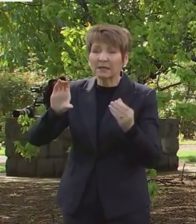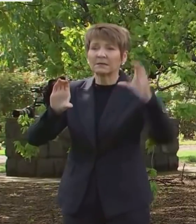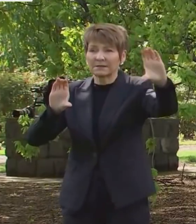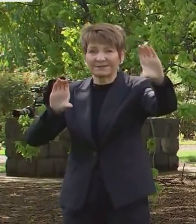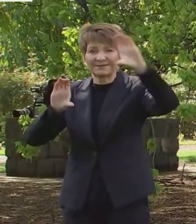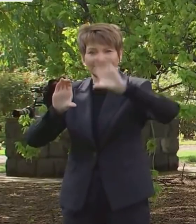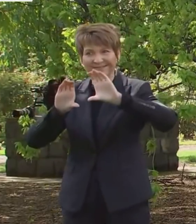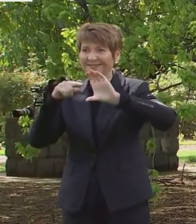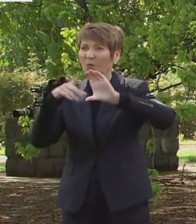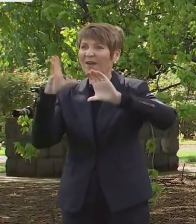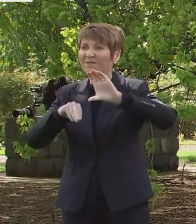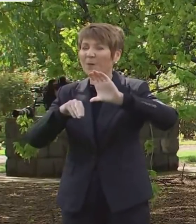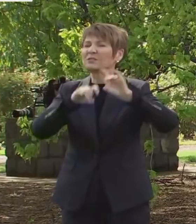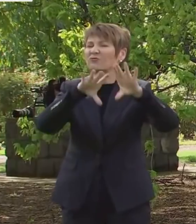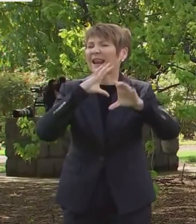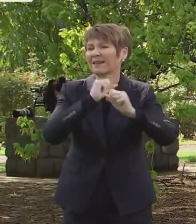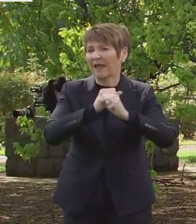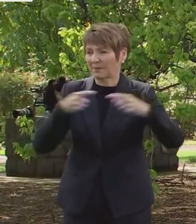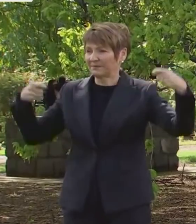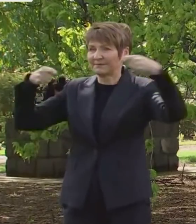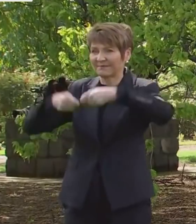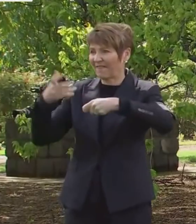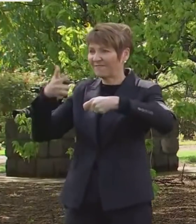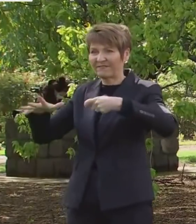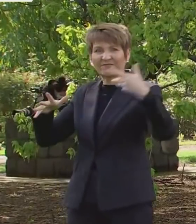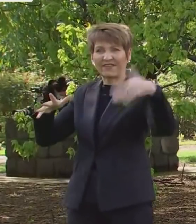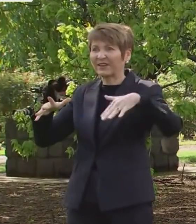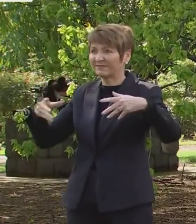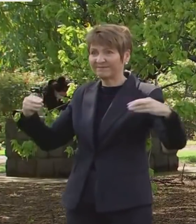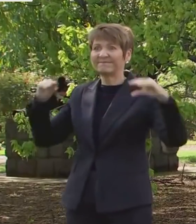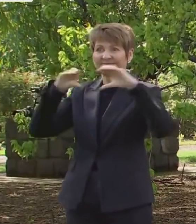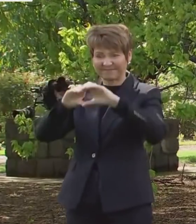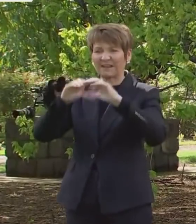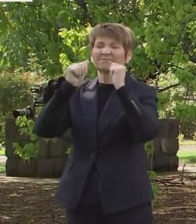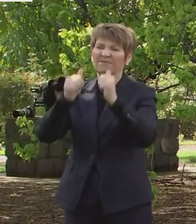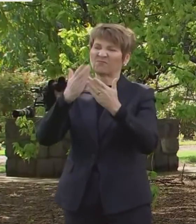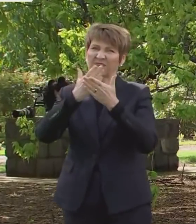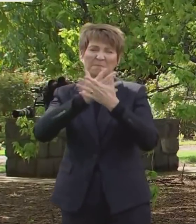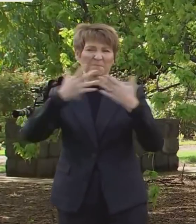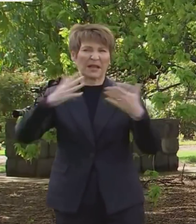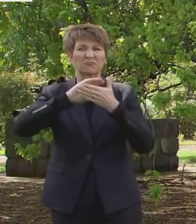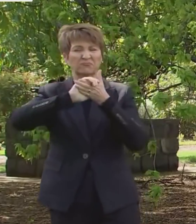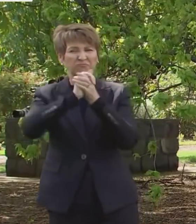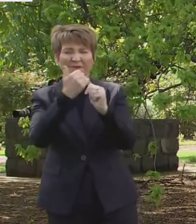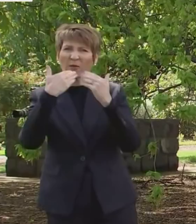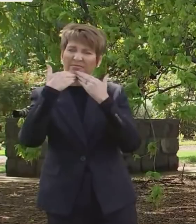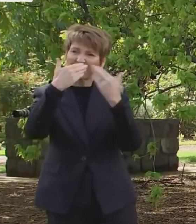with Treasurer Frydenberg last night and this morning, and we are grateful for that ongoing